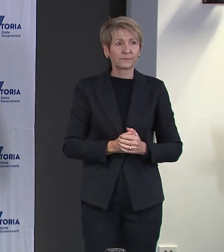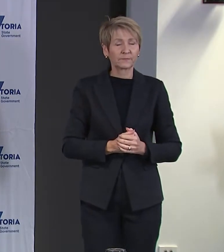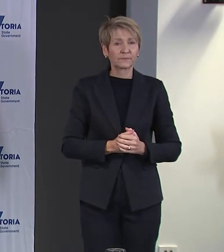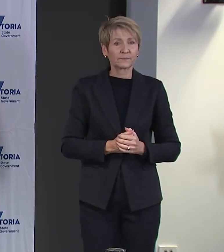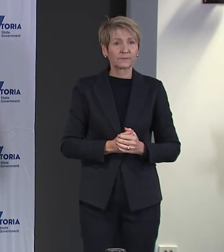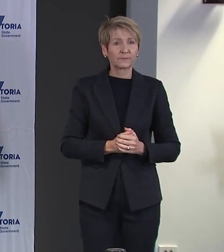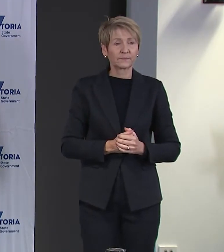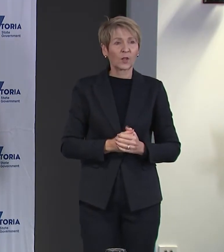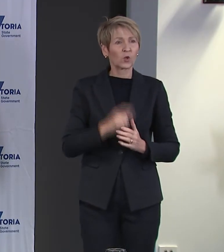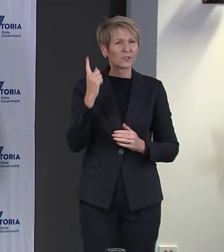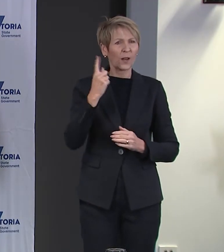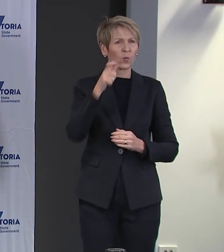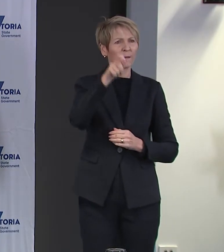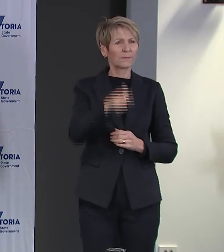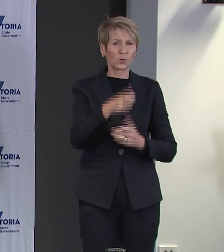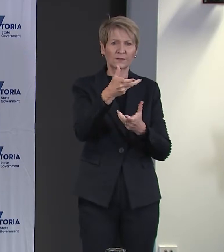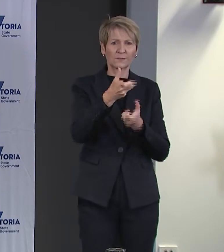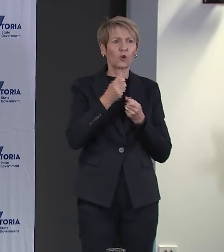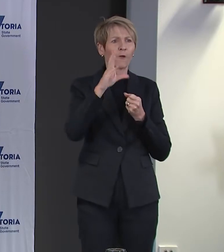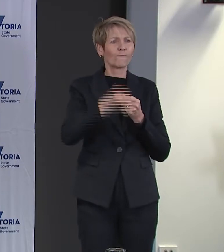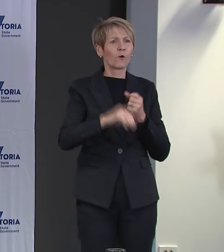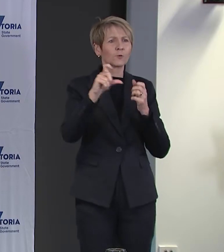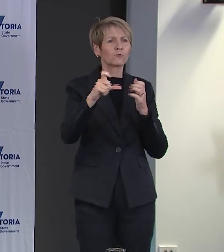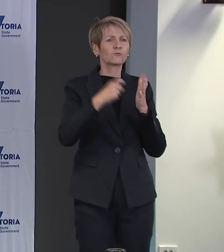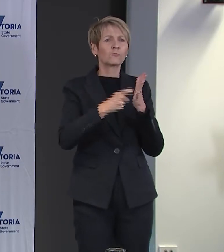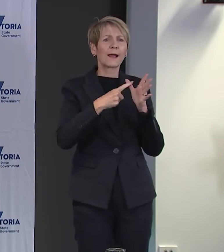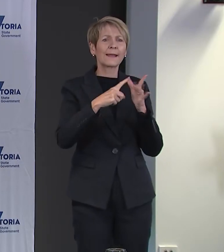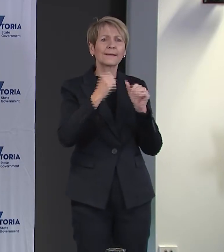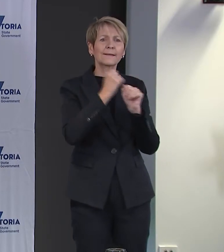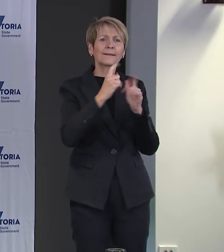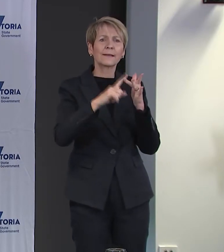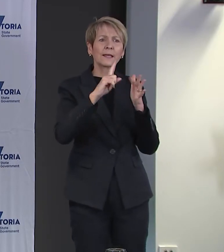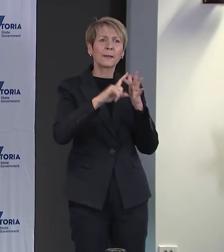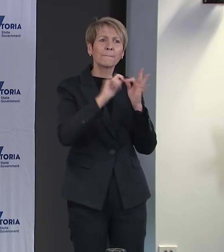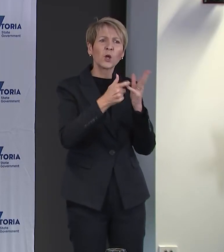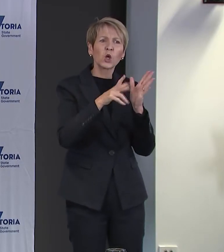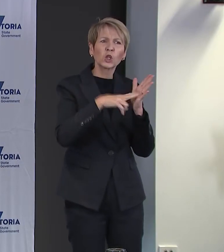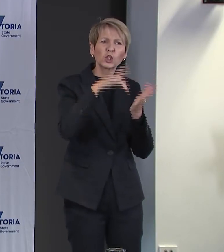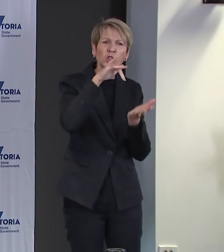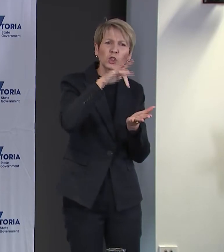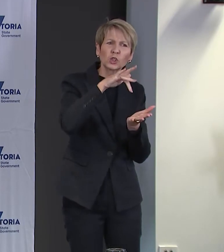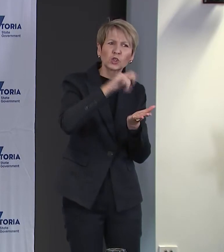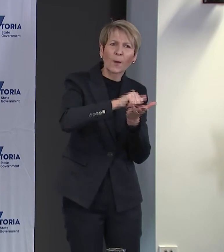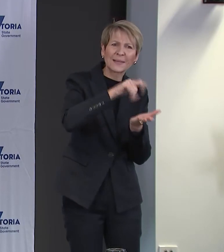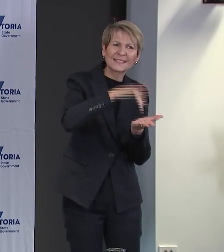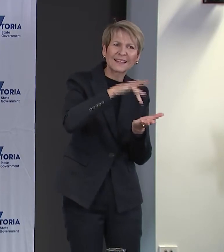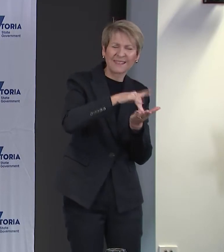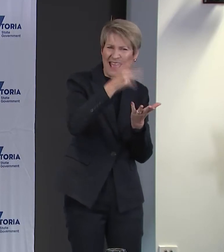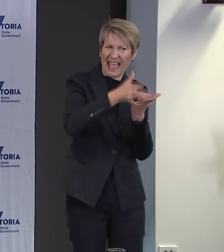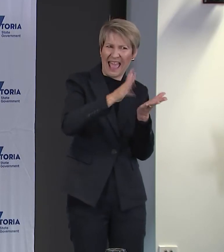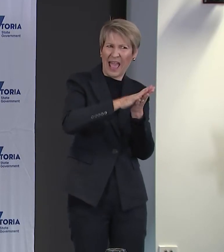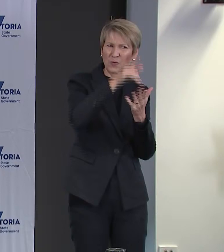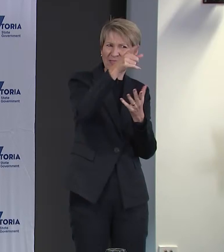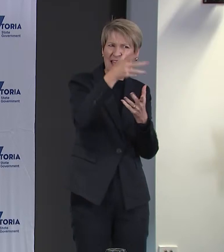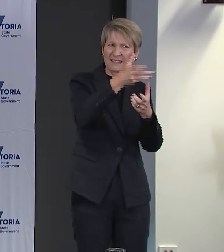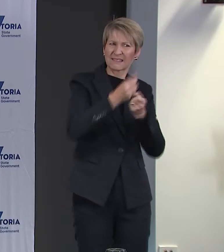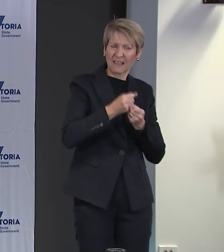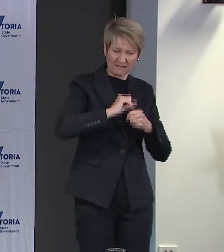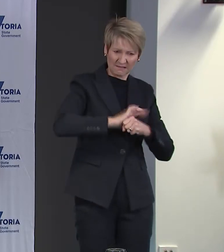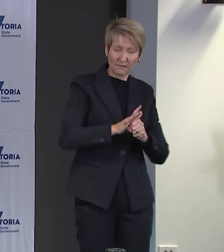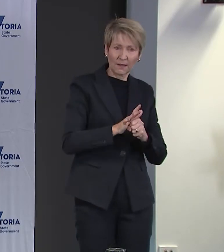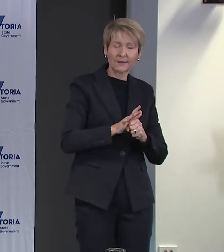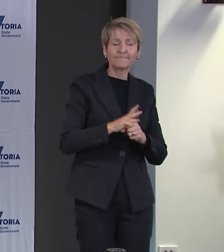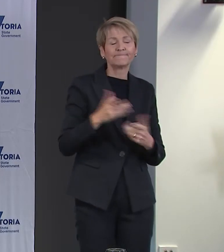who picked up the virus at Craigieburn Shopping Centre, Yep. you suspect, contracted the virus? Yeah, so we have a number of leads. So this individual is a